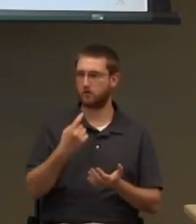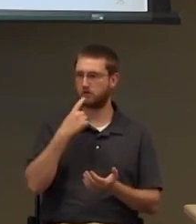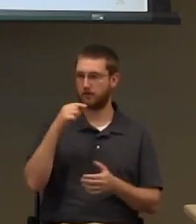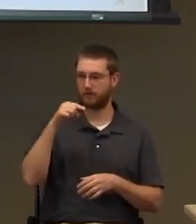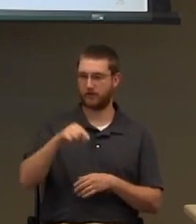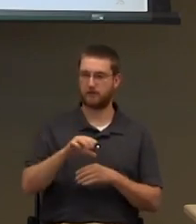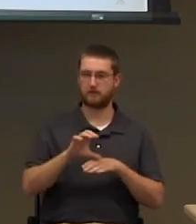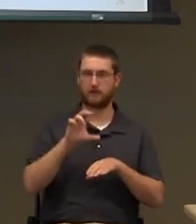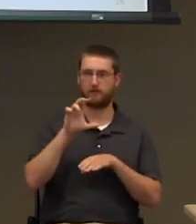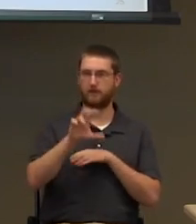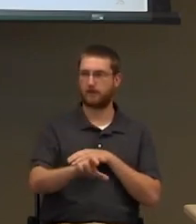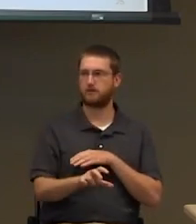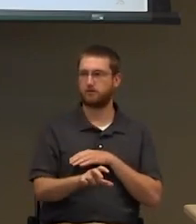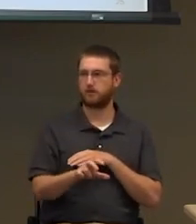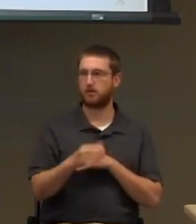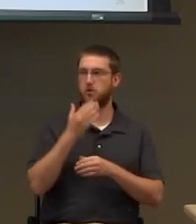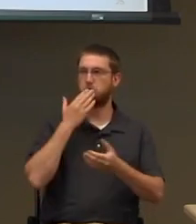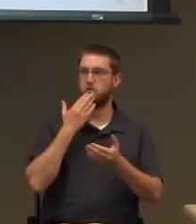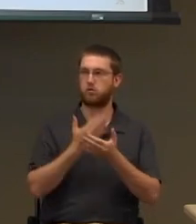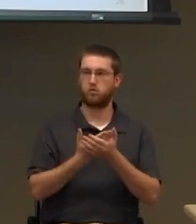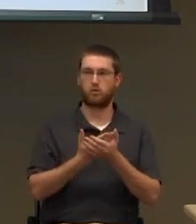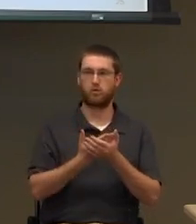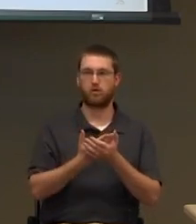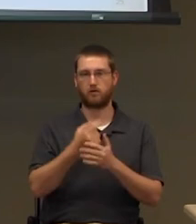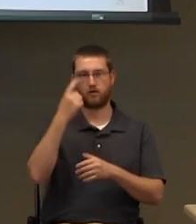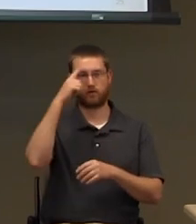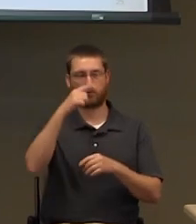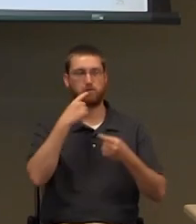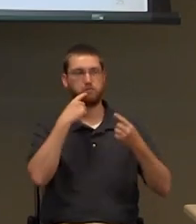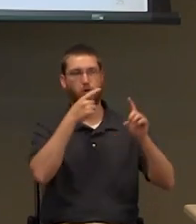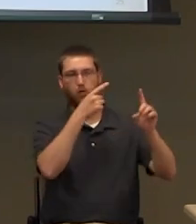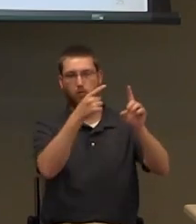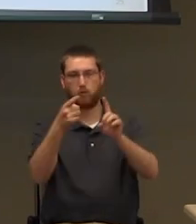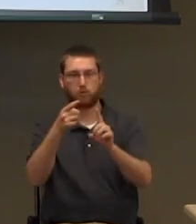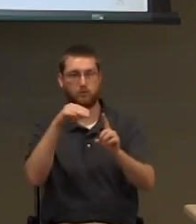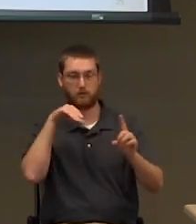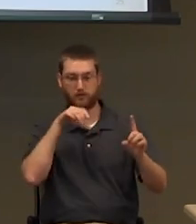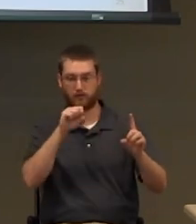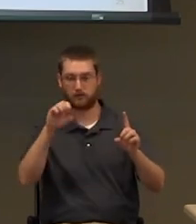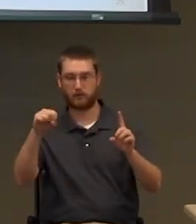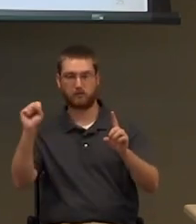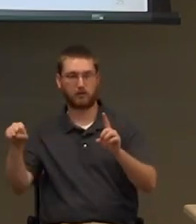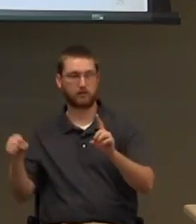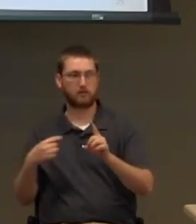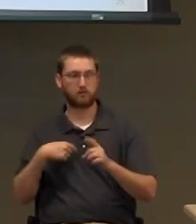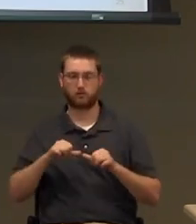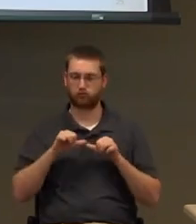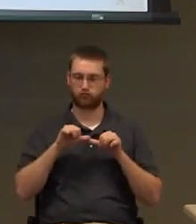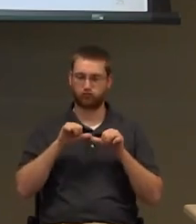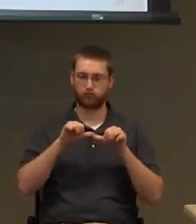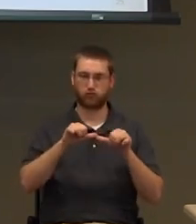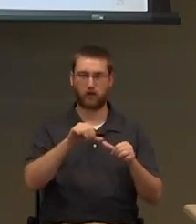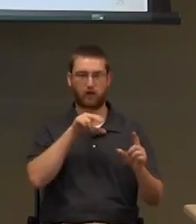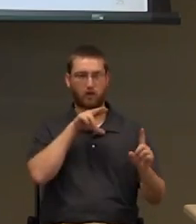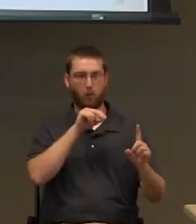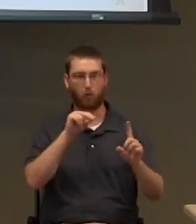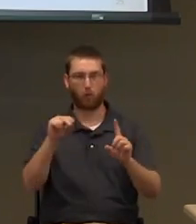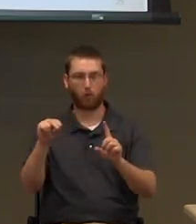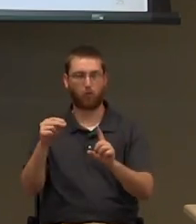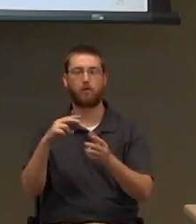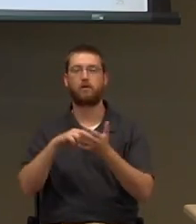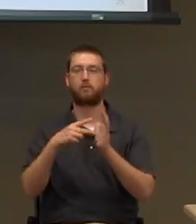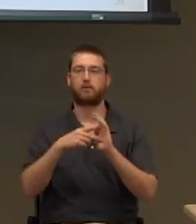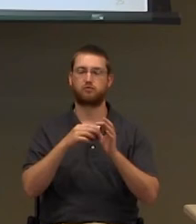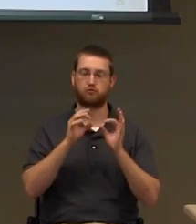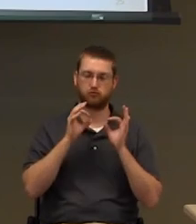investment going towards the type of things it's supposed to accomplish? If the answer is yes, we continue to do it. If the answer is no, we